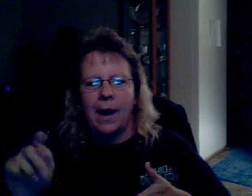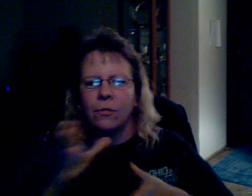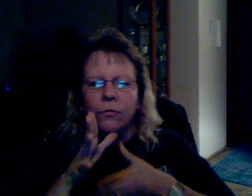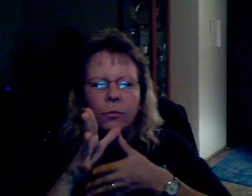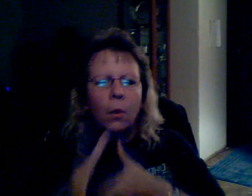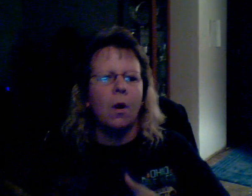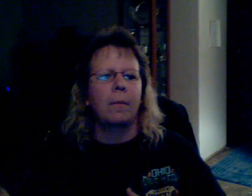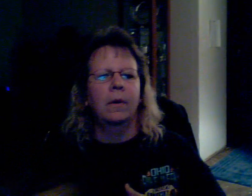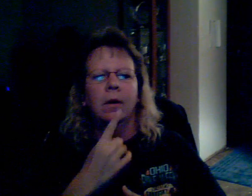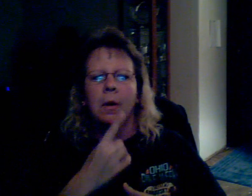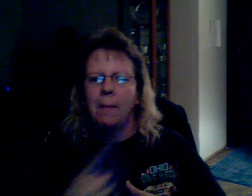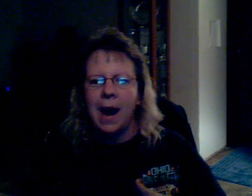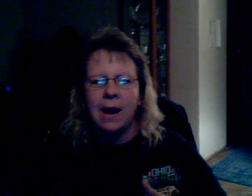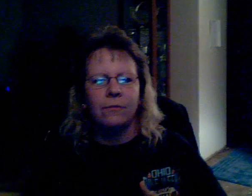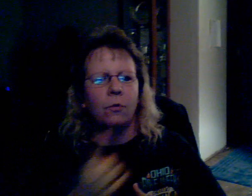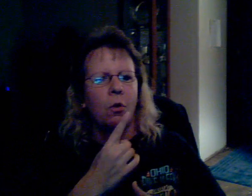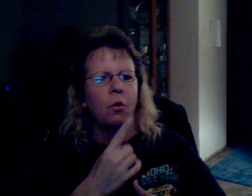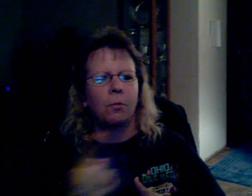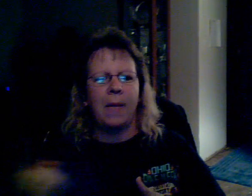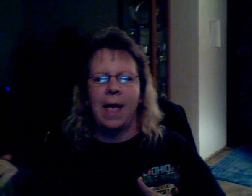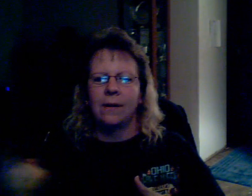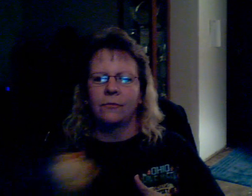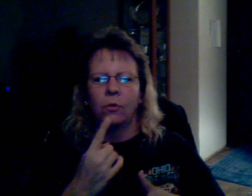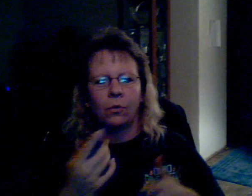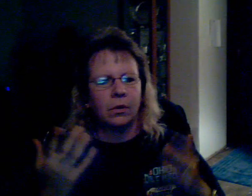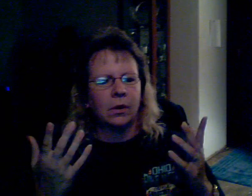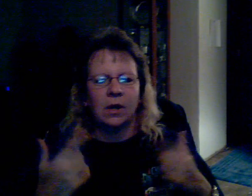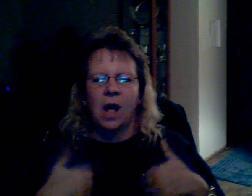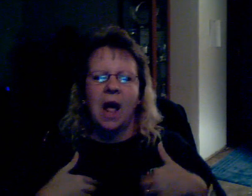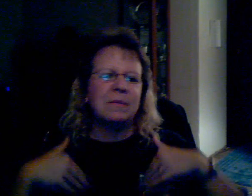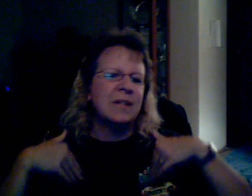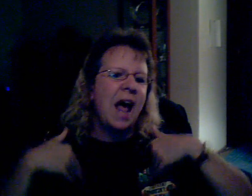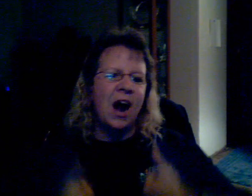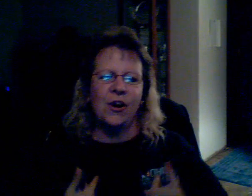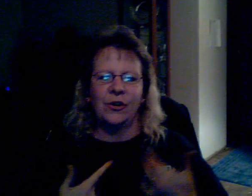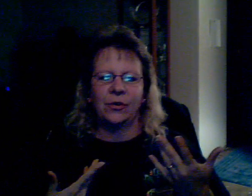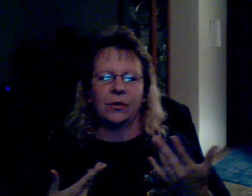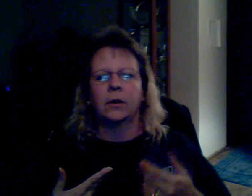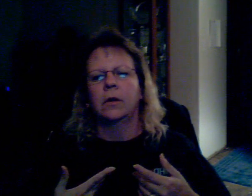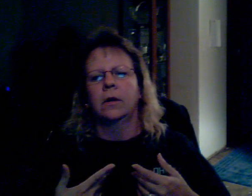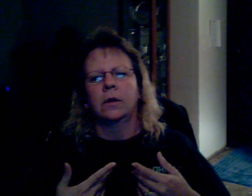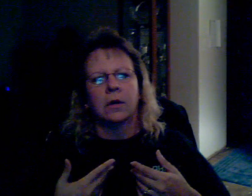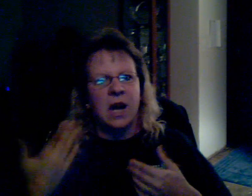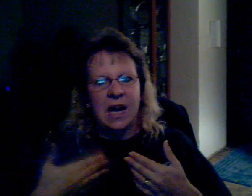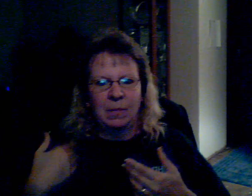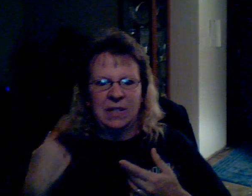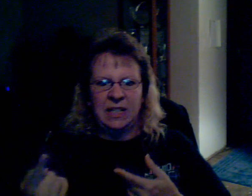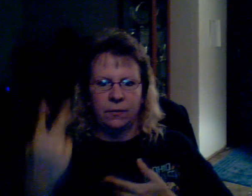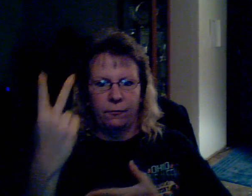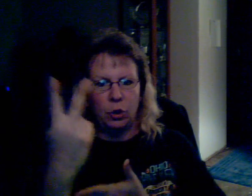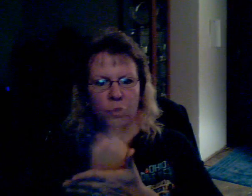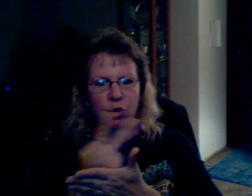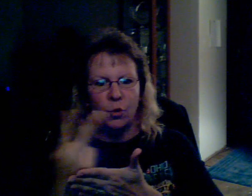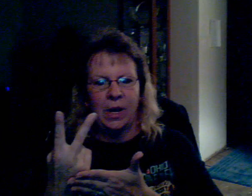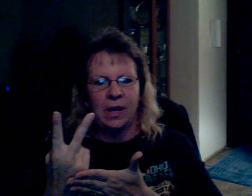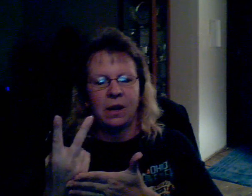wonderful, and for that, for the power. I was just doing it.